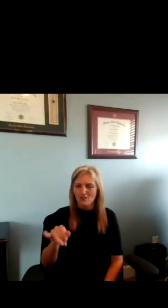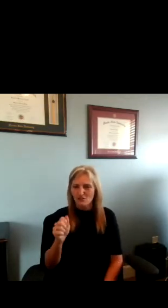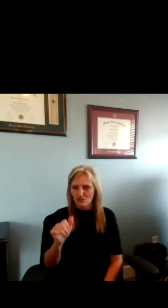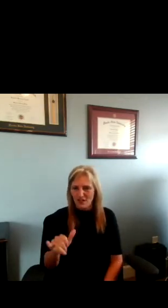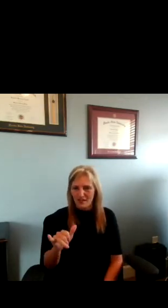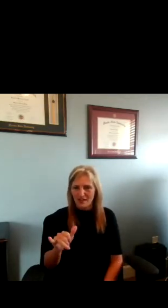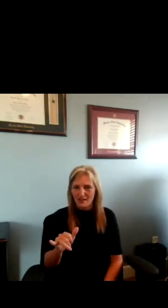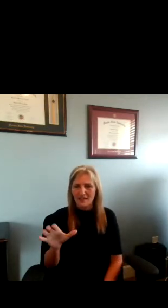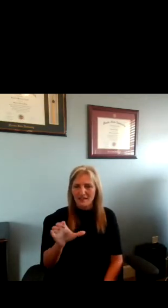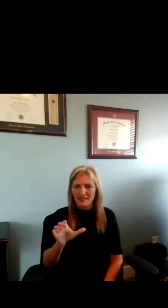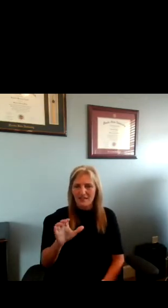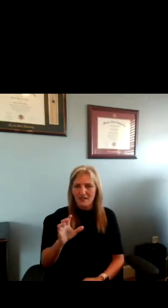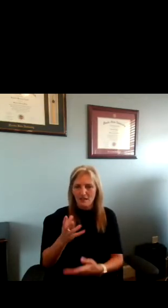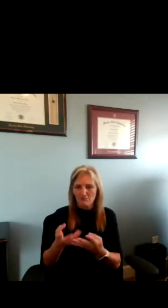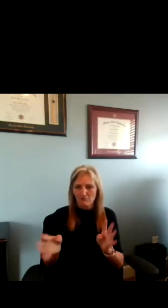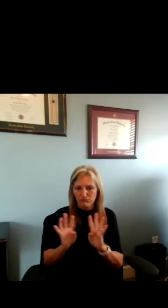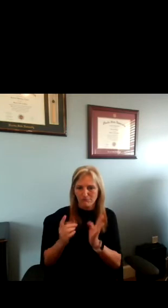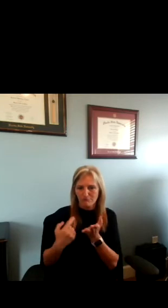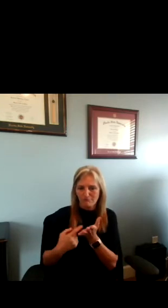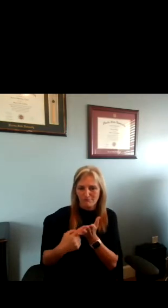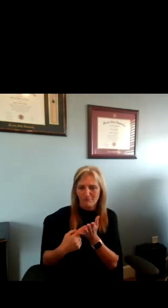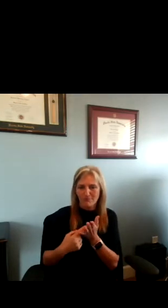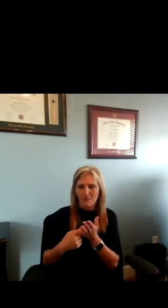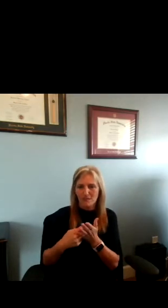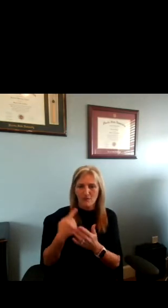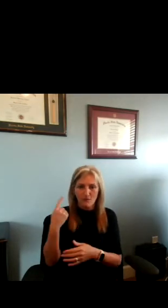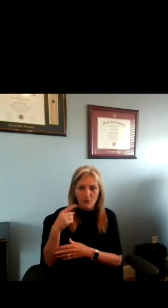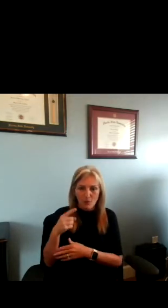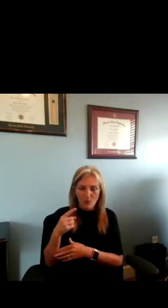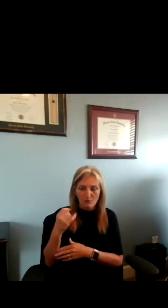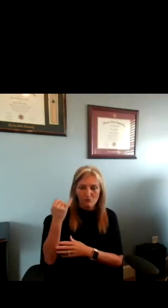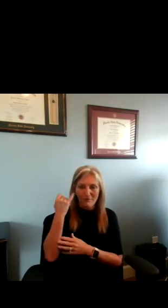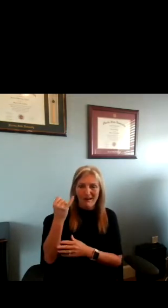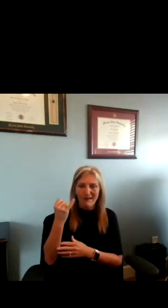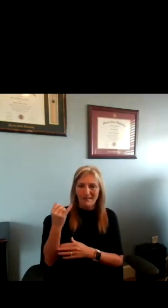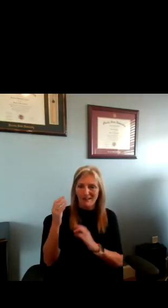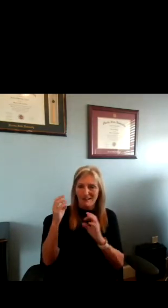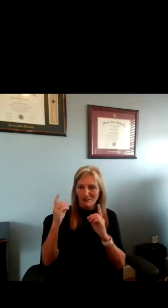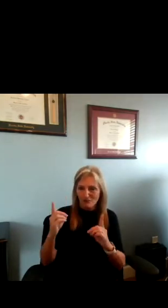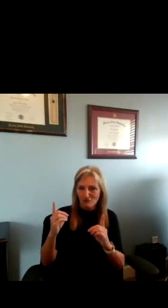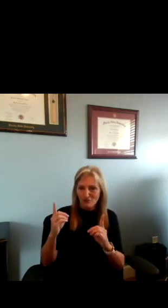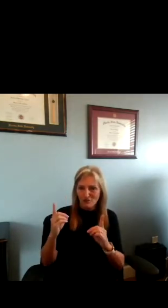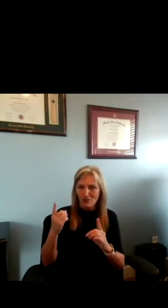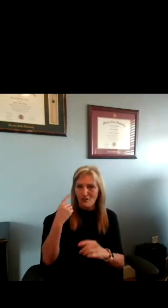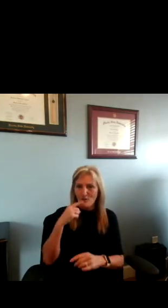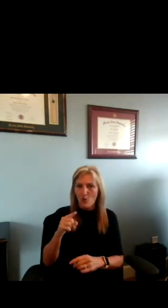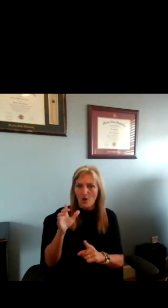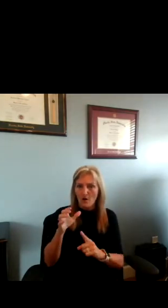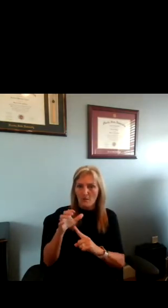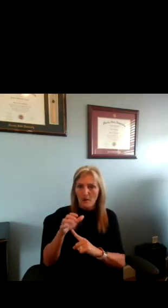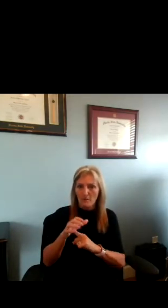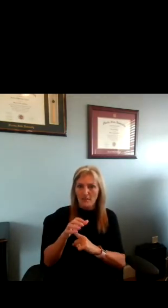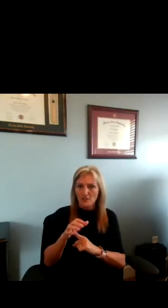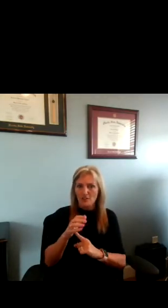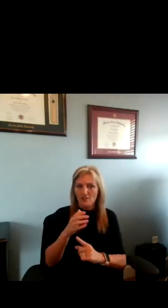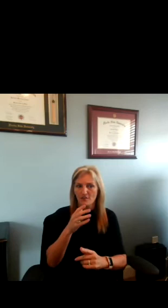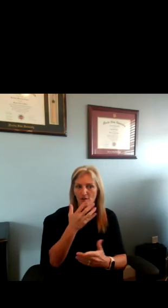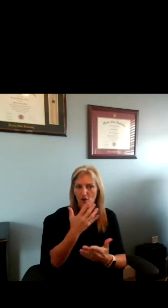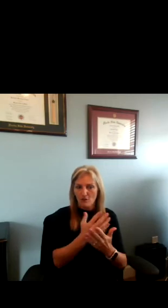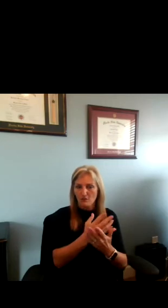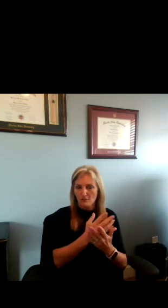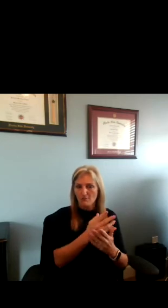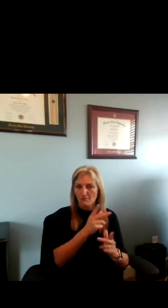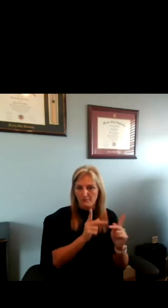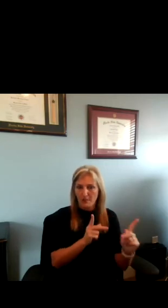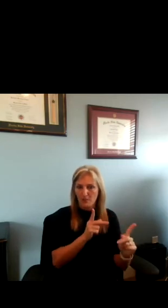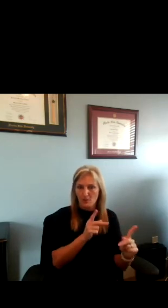a roundtable on the idea of education for the population of incarcerated people when I